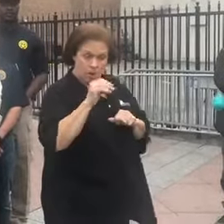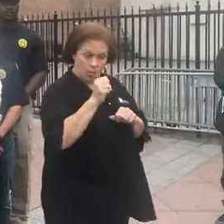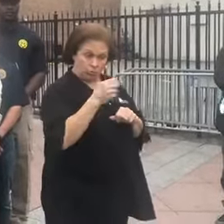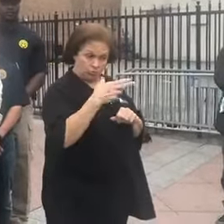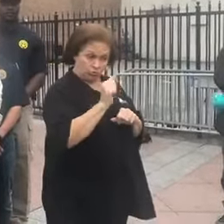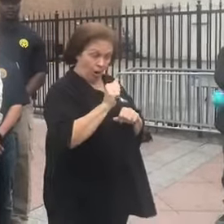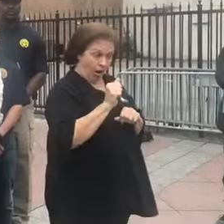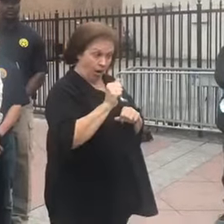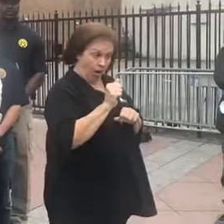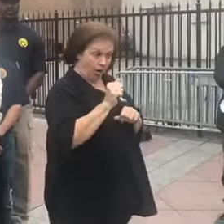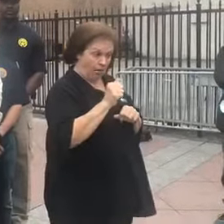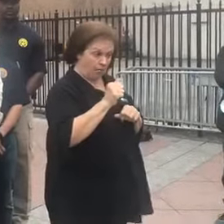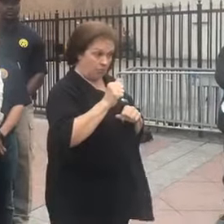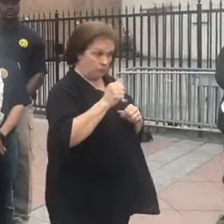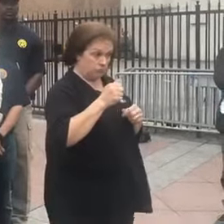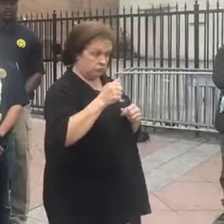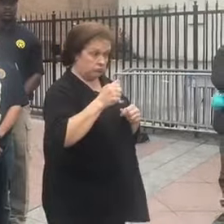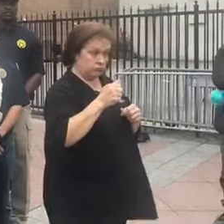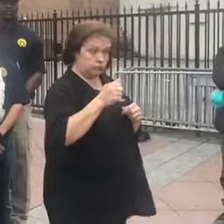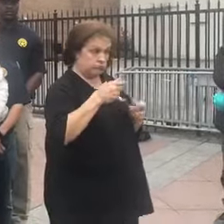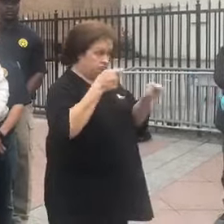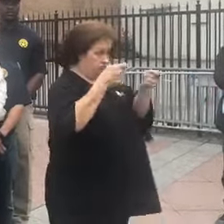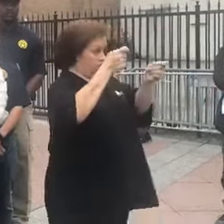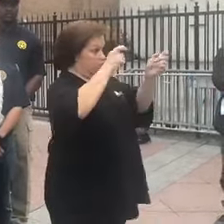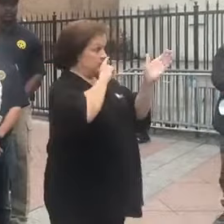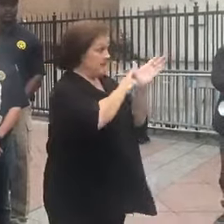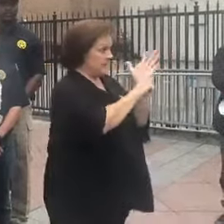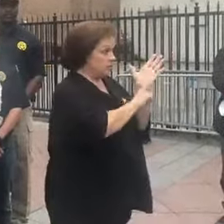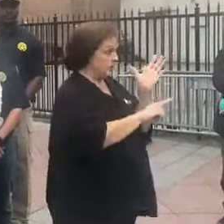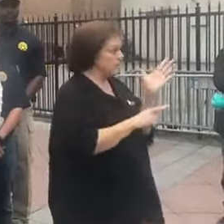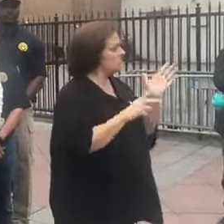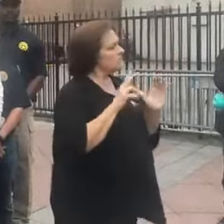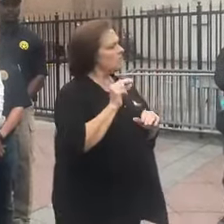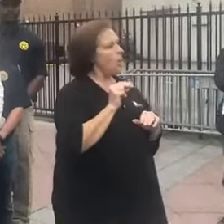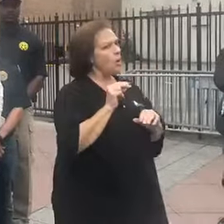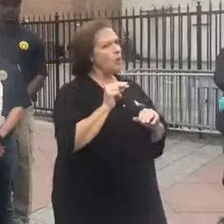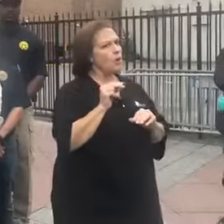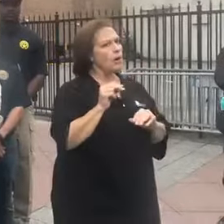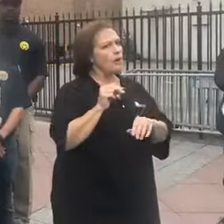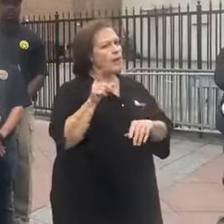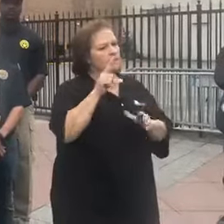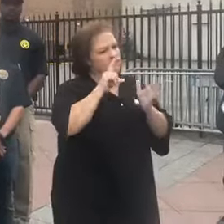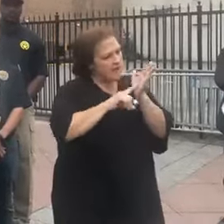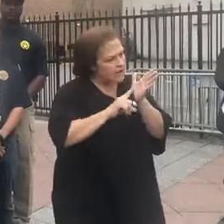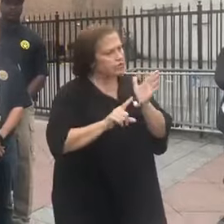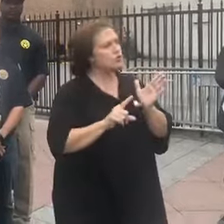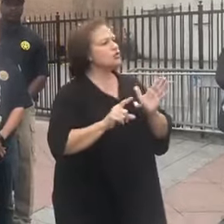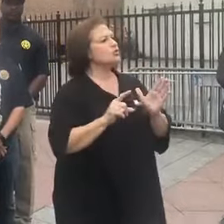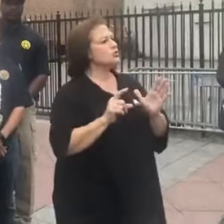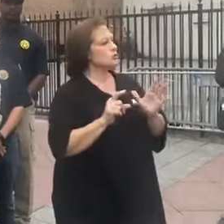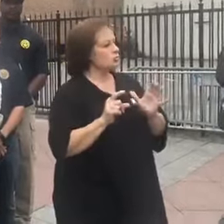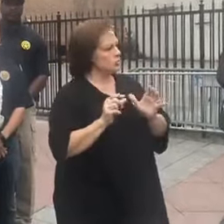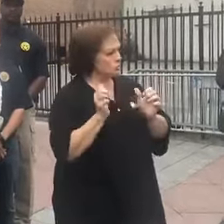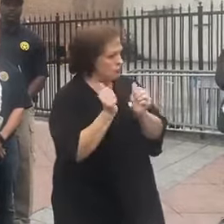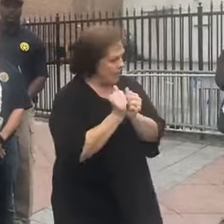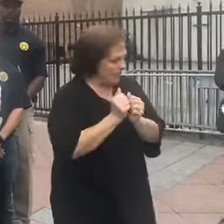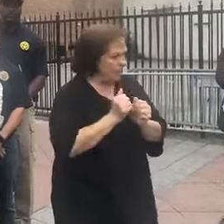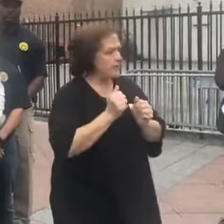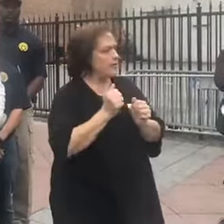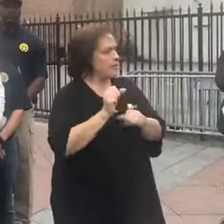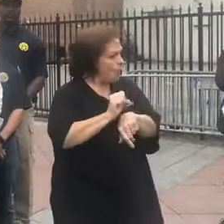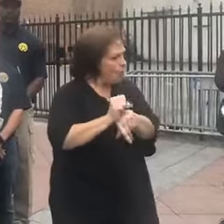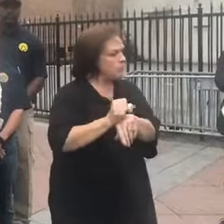now, or does that change at all when you go from Parallel rescue to- investigations. At They're this conducting point. their investigation. We're in full cooperation with them. We're embedded